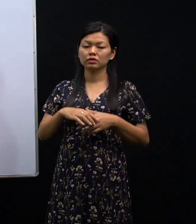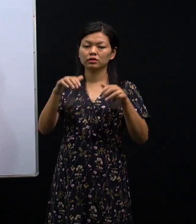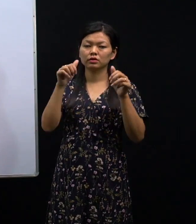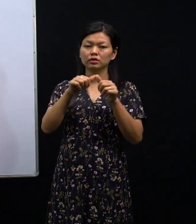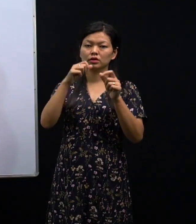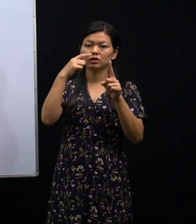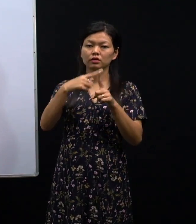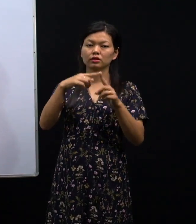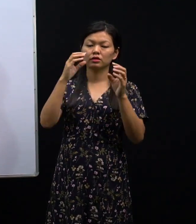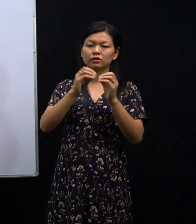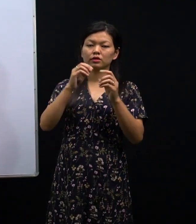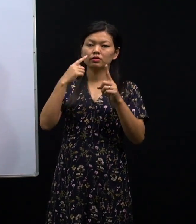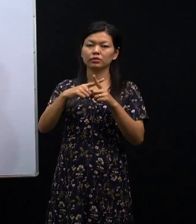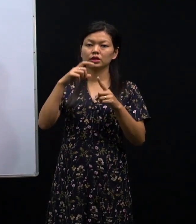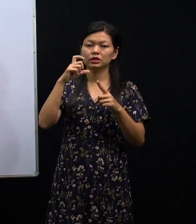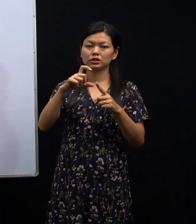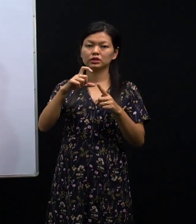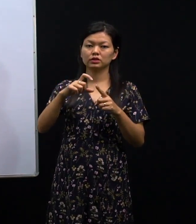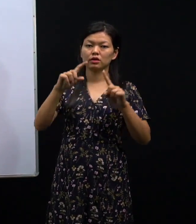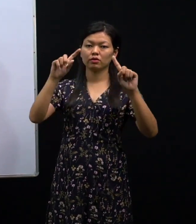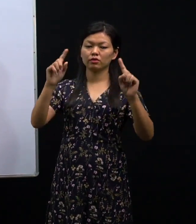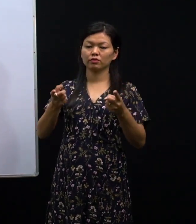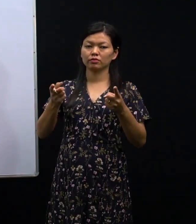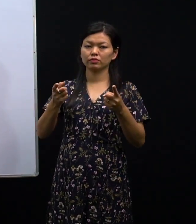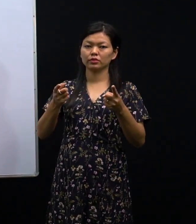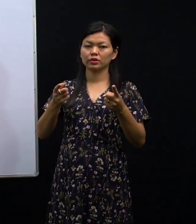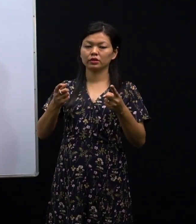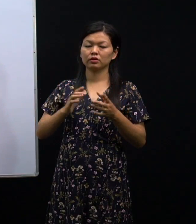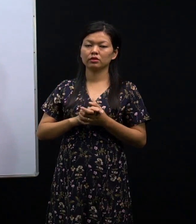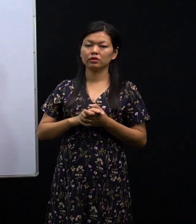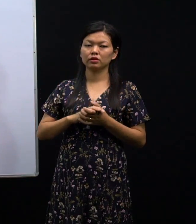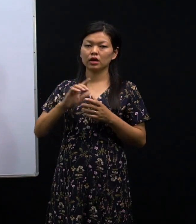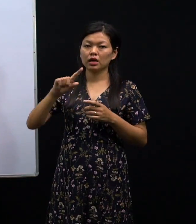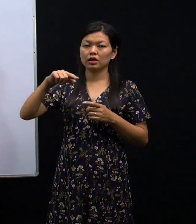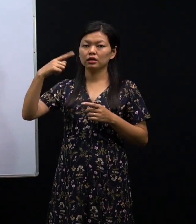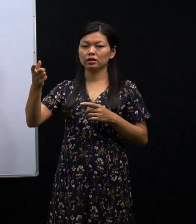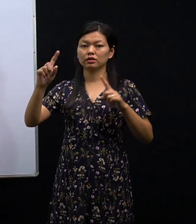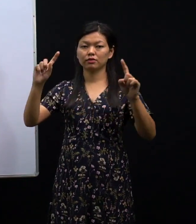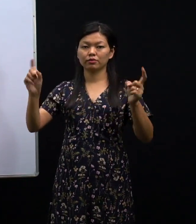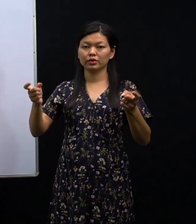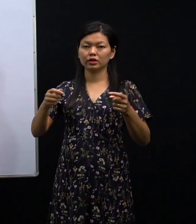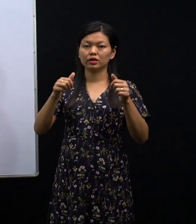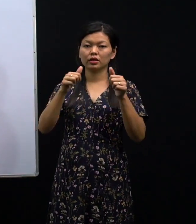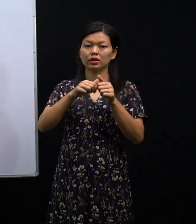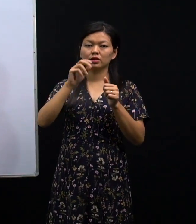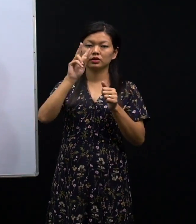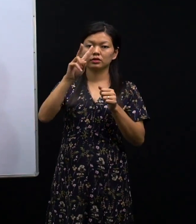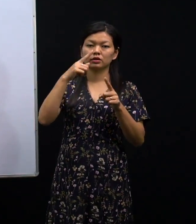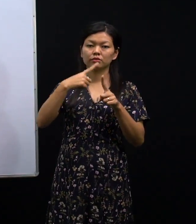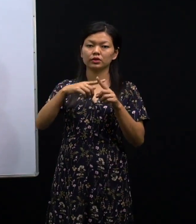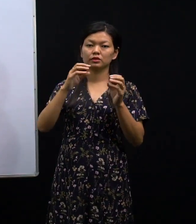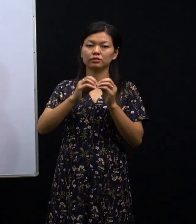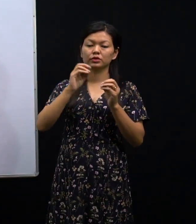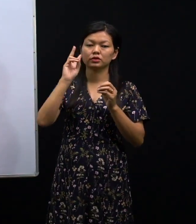A plus B plus C, one bracket. Another bracket you have to write A square